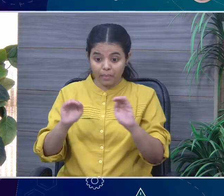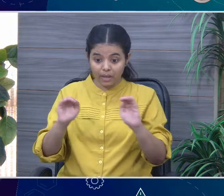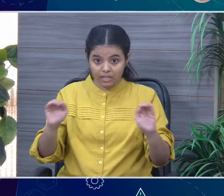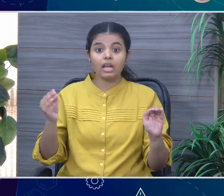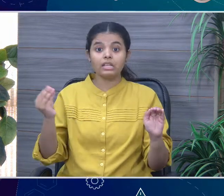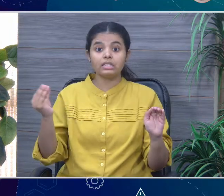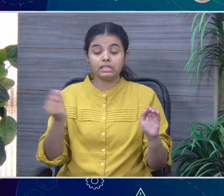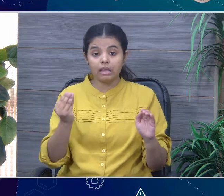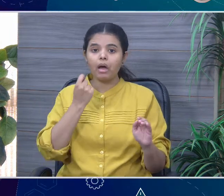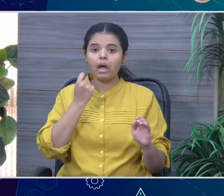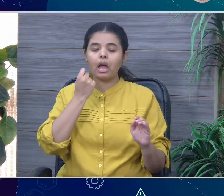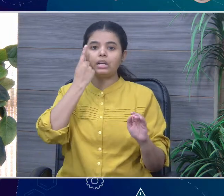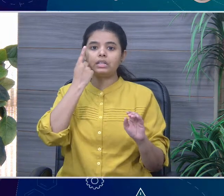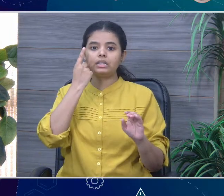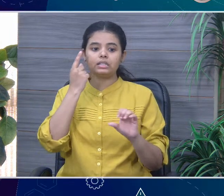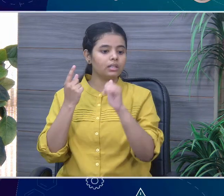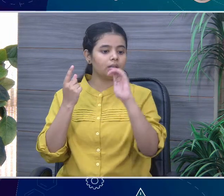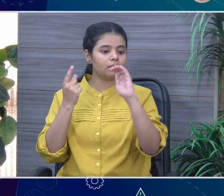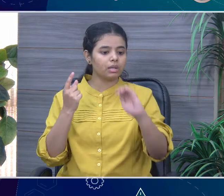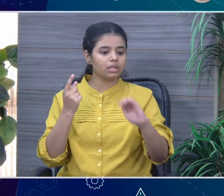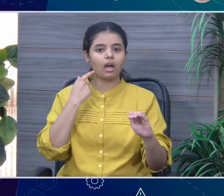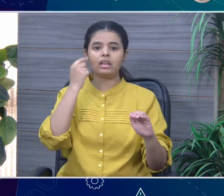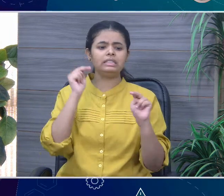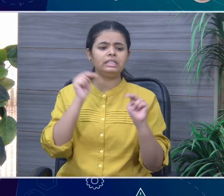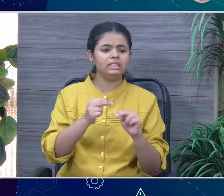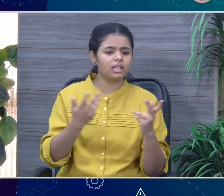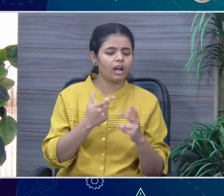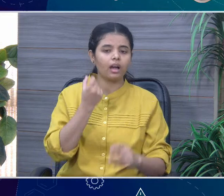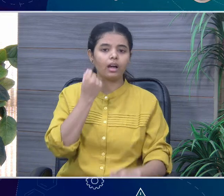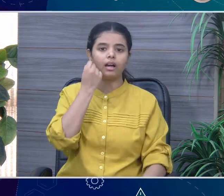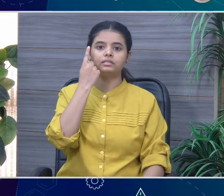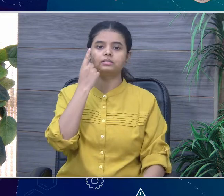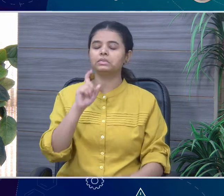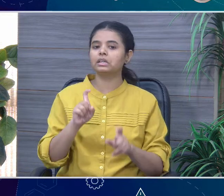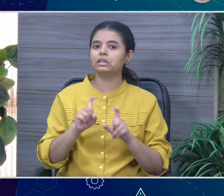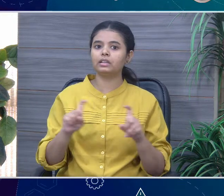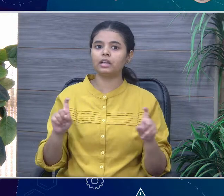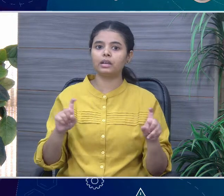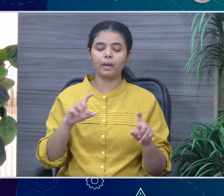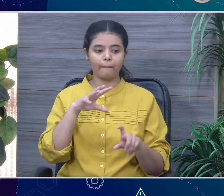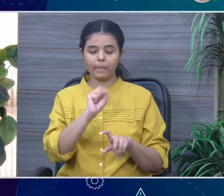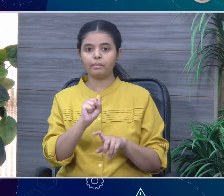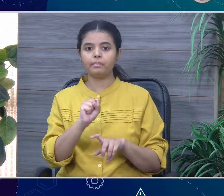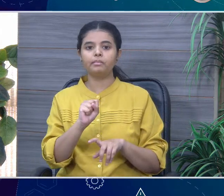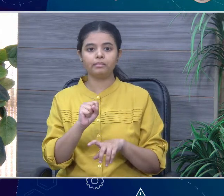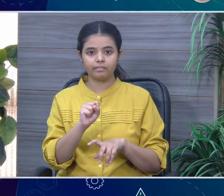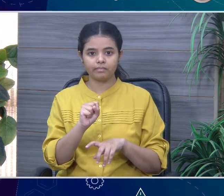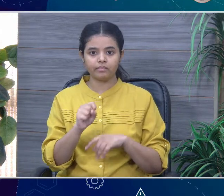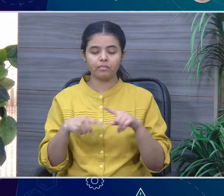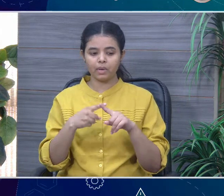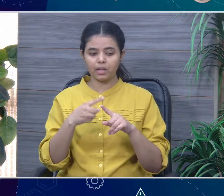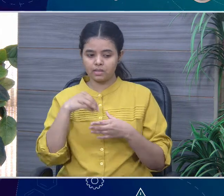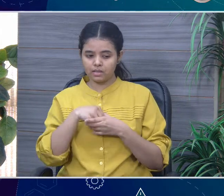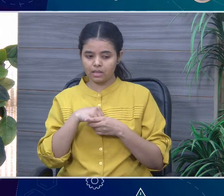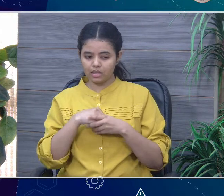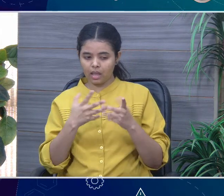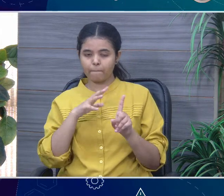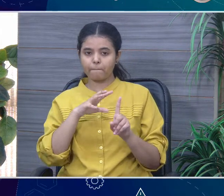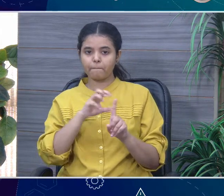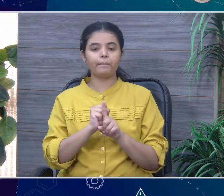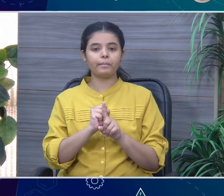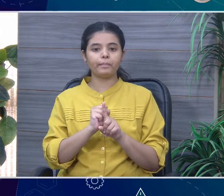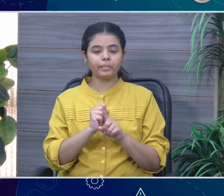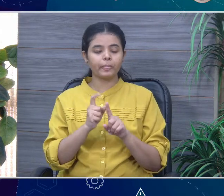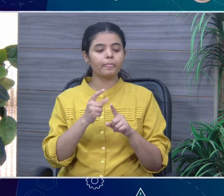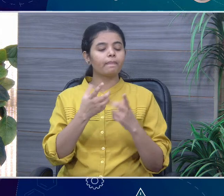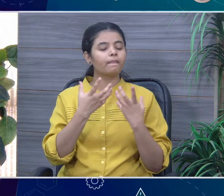to understand other children's needs, they are able to understand other children's potentialities, what